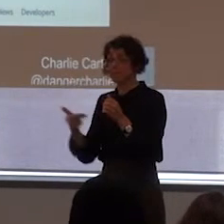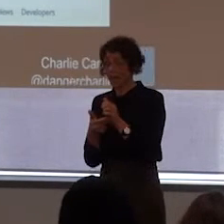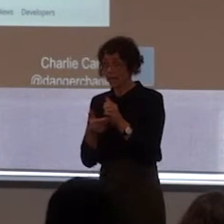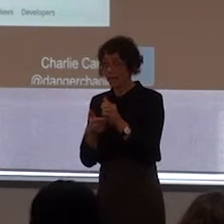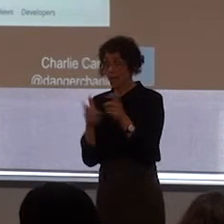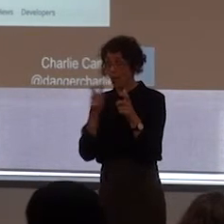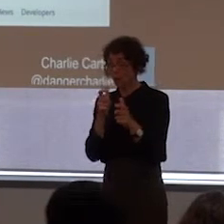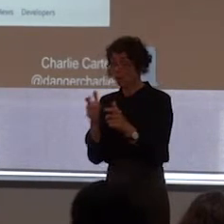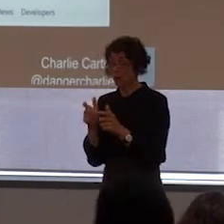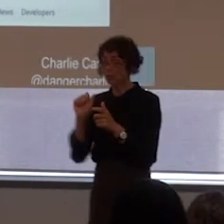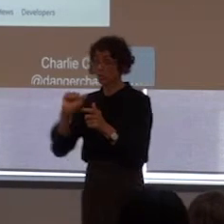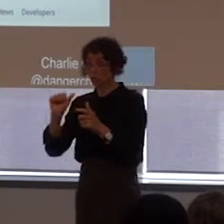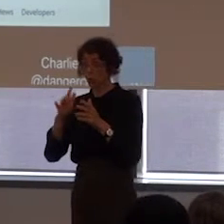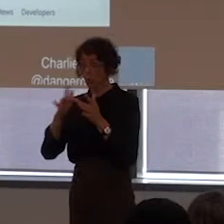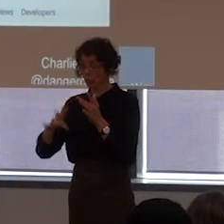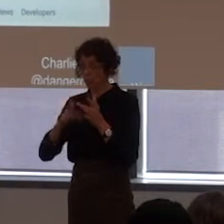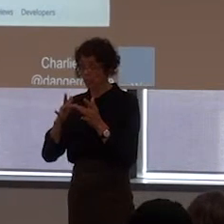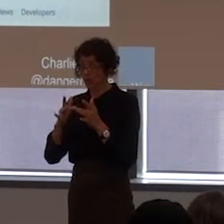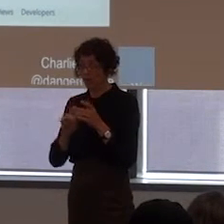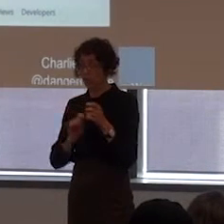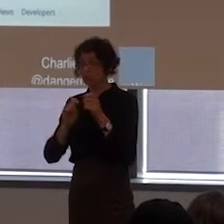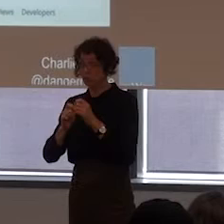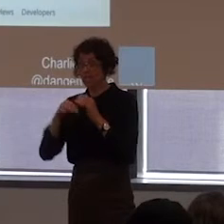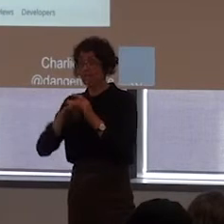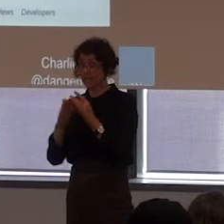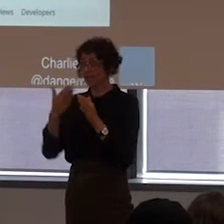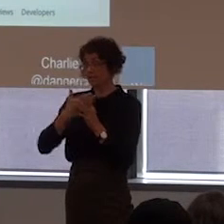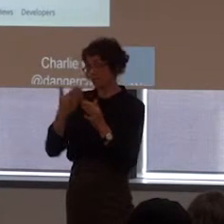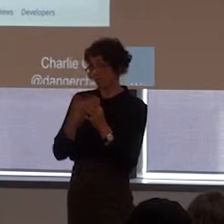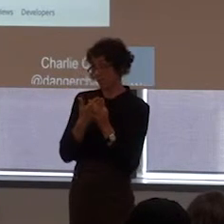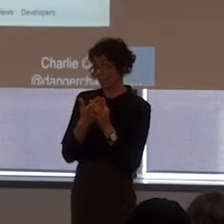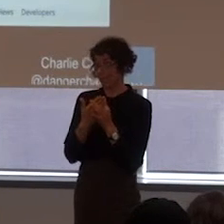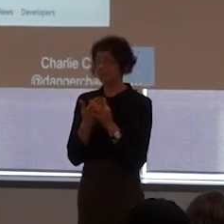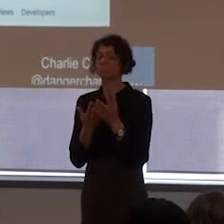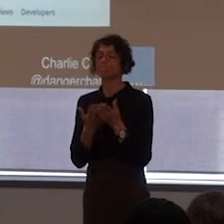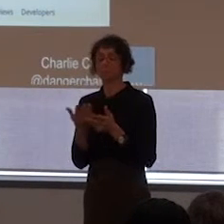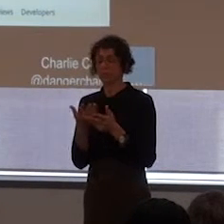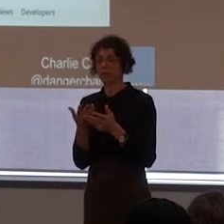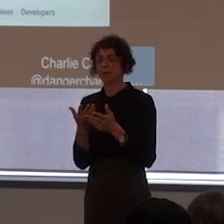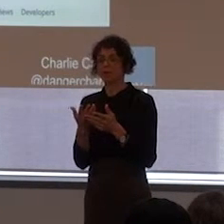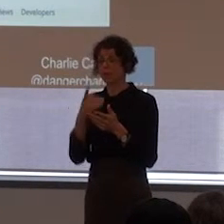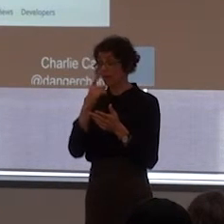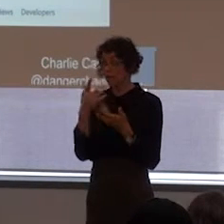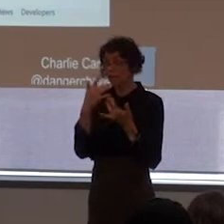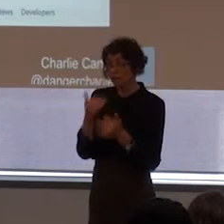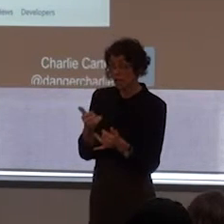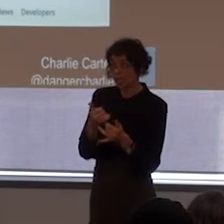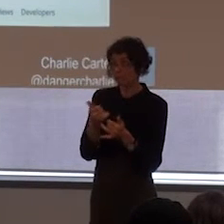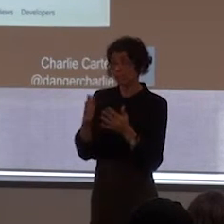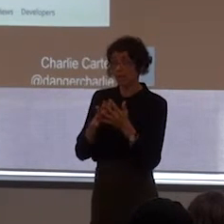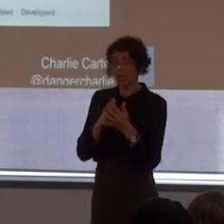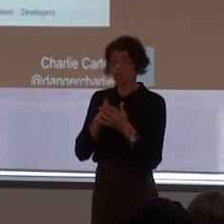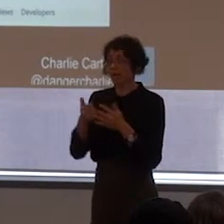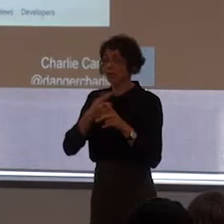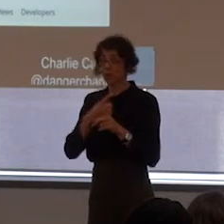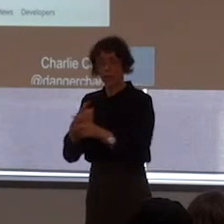the accessibility conformance. So you can have it checked weekly, daily